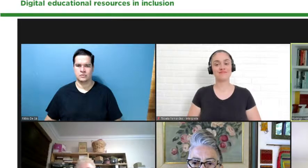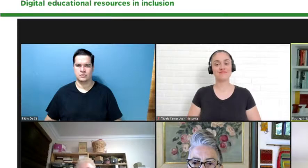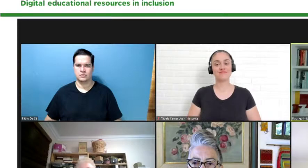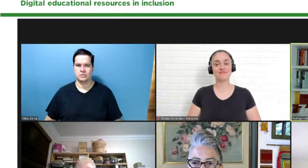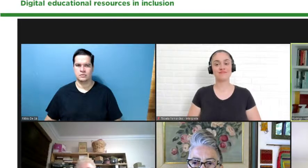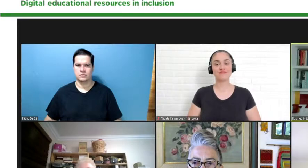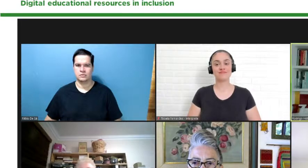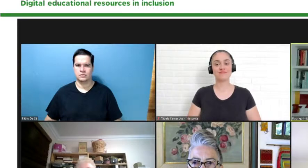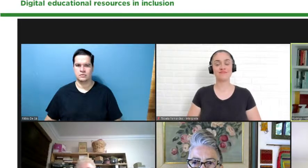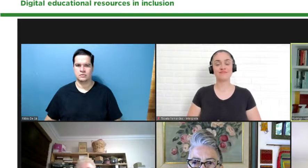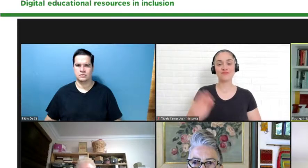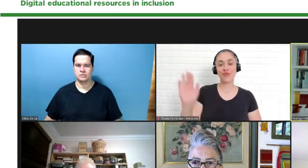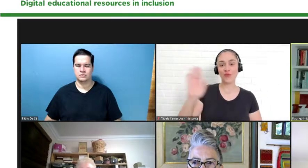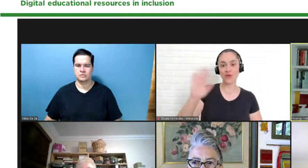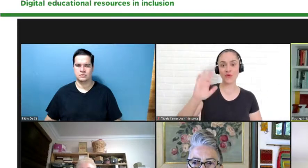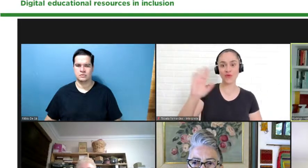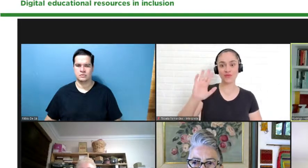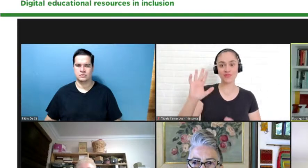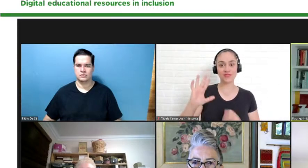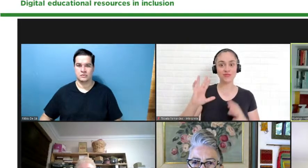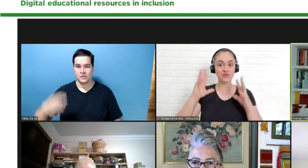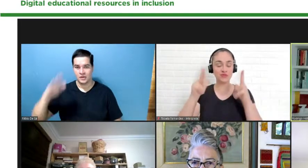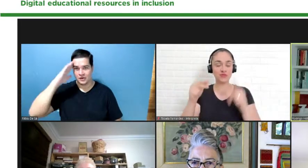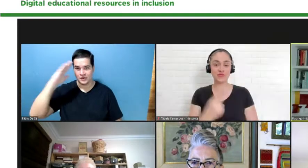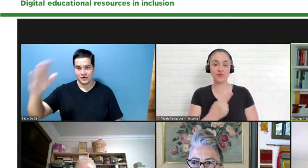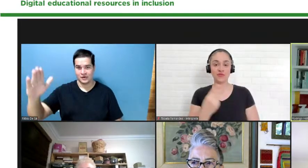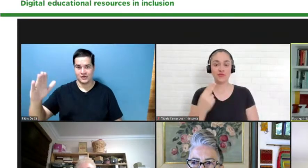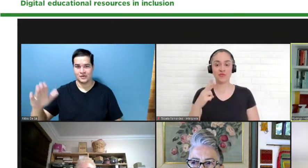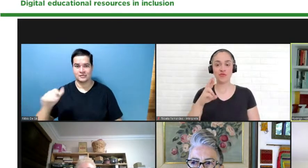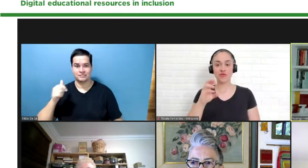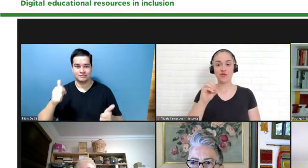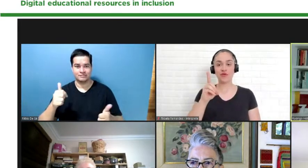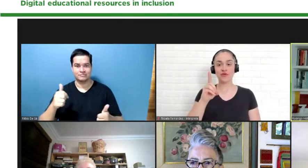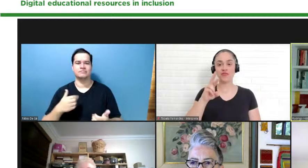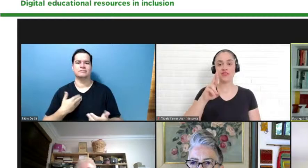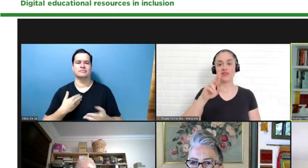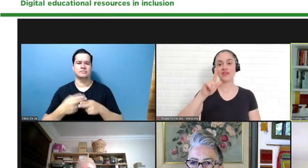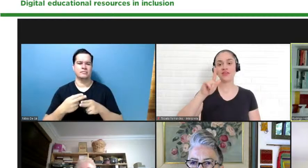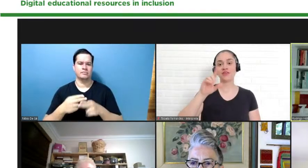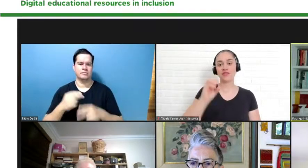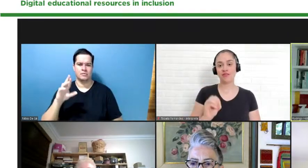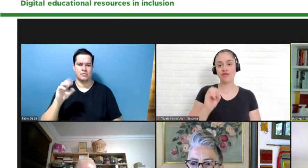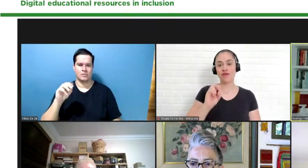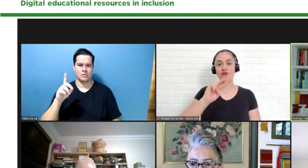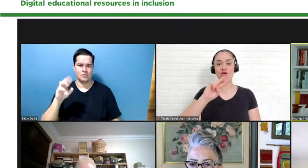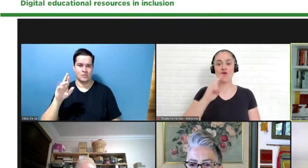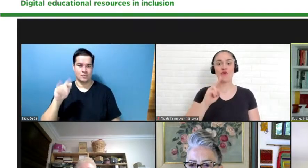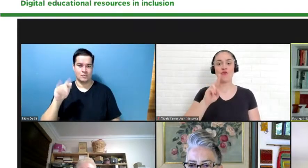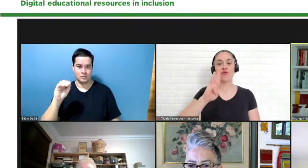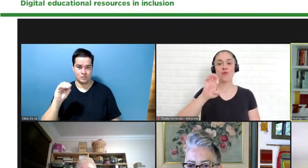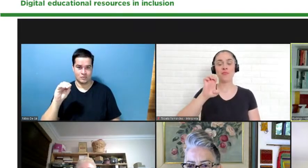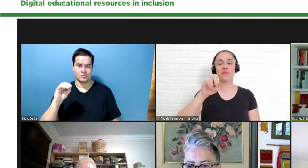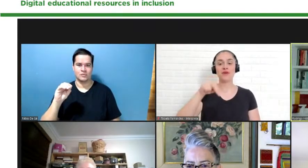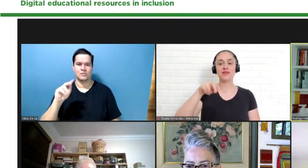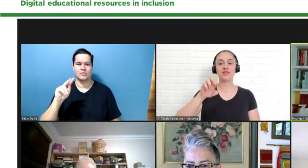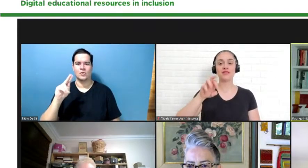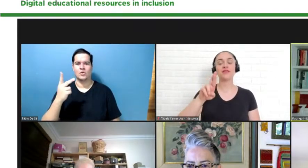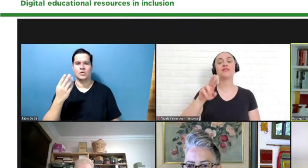So hello everyone, my name is Rodrigo Hübner. I'm the founder and CEO of Rodrigo Mendes